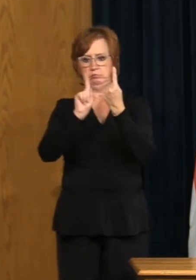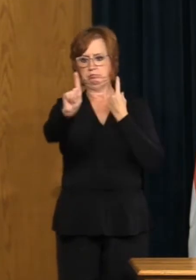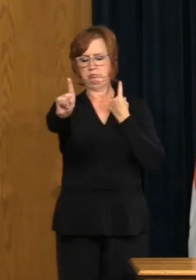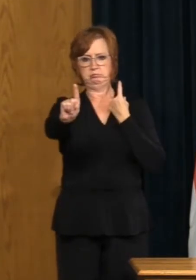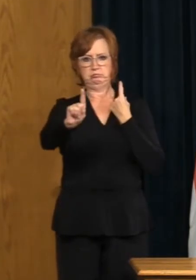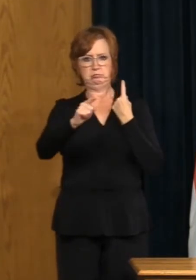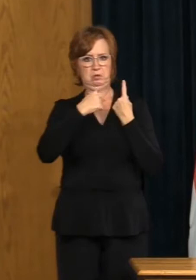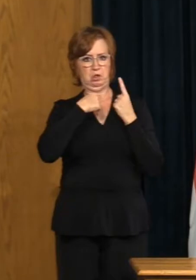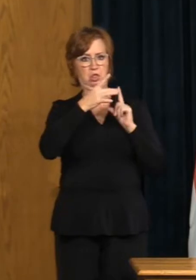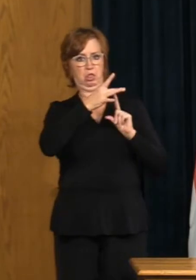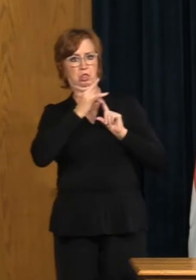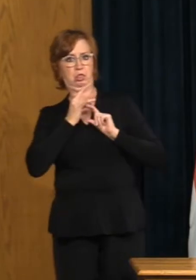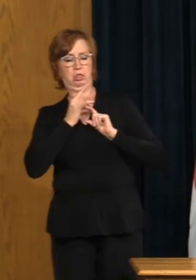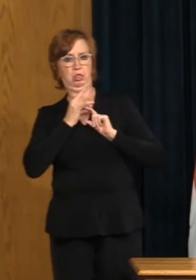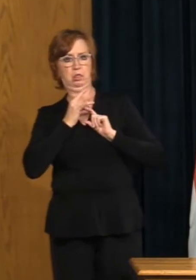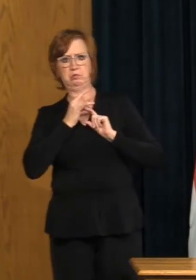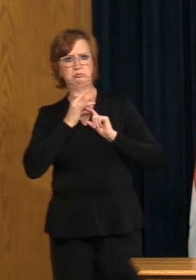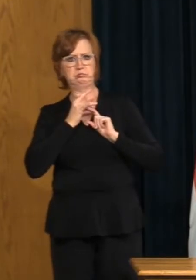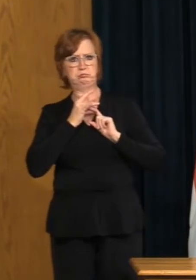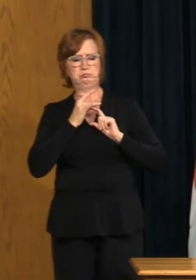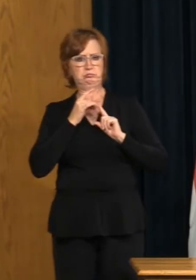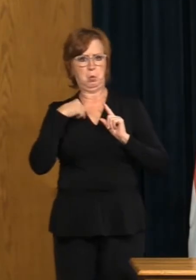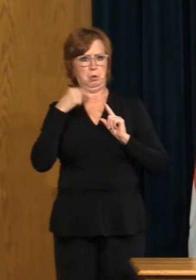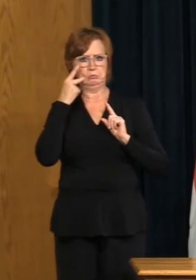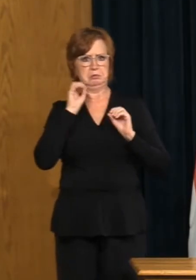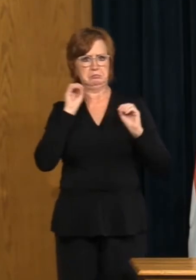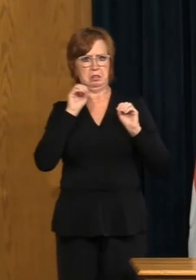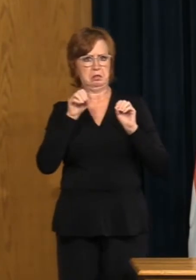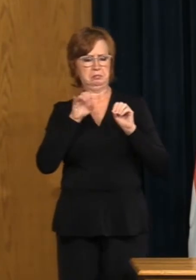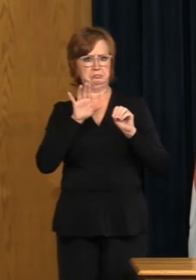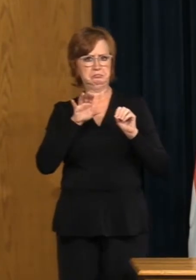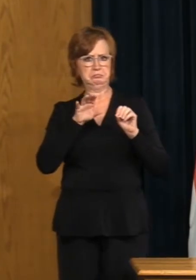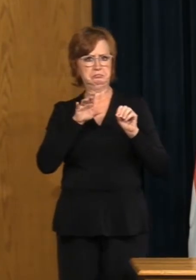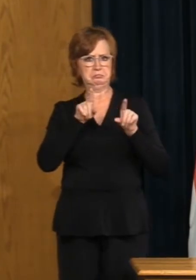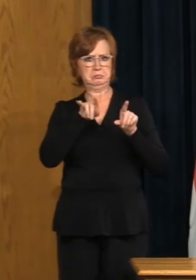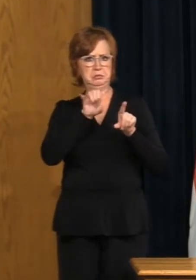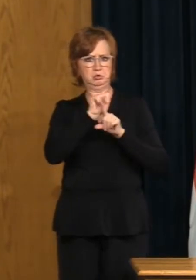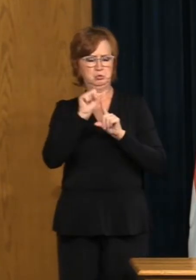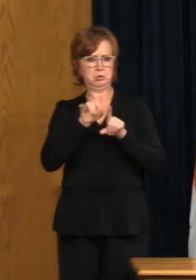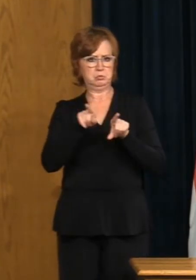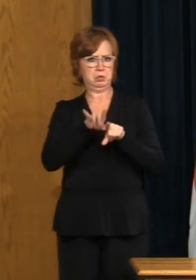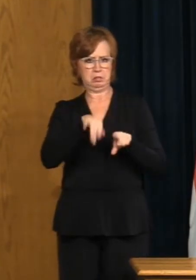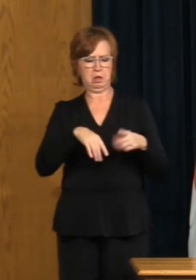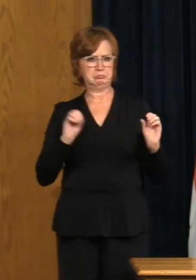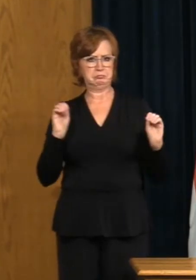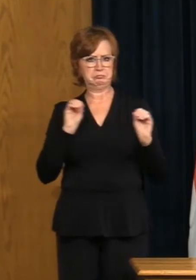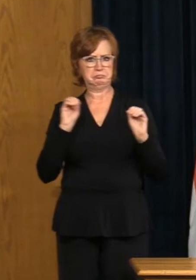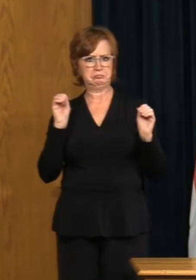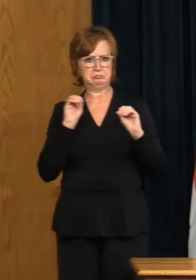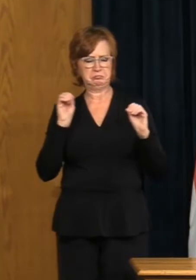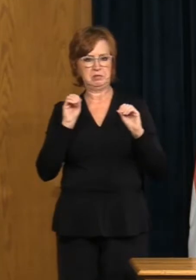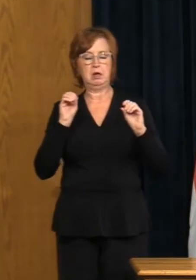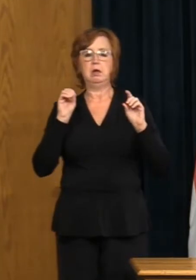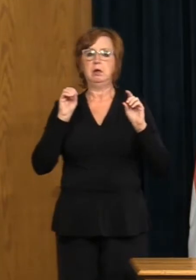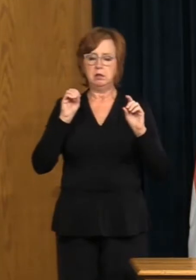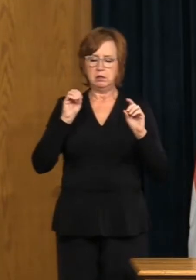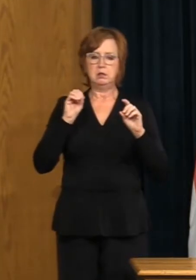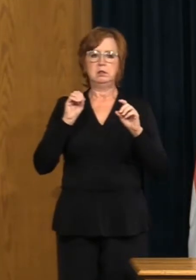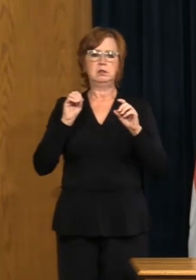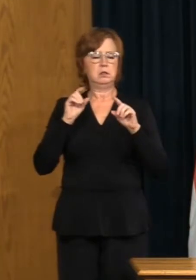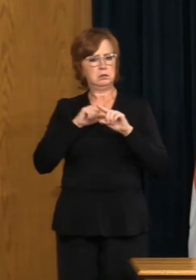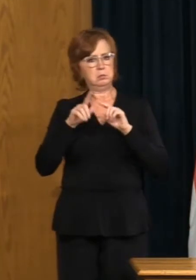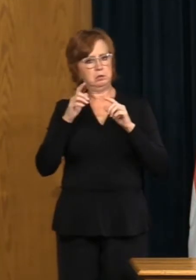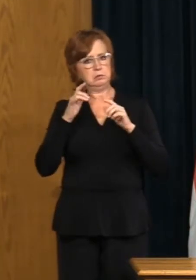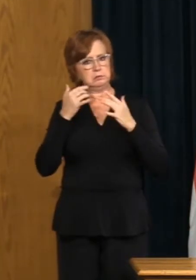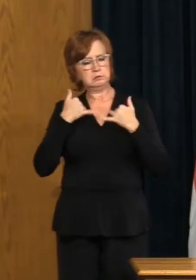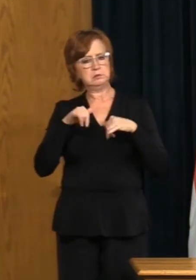our personal gatherings or in a workplace where we aren't maintaining that physical distance. And I think that's where we need to, continue to do what we've been